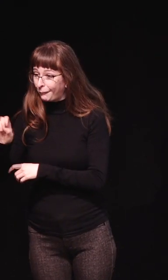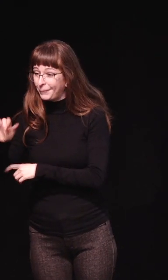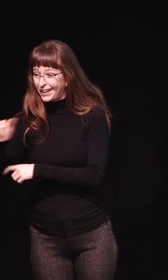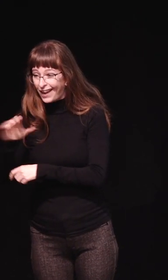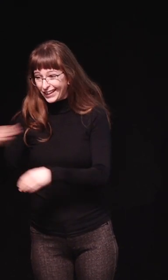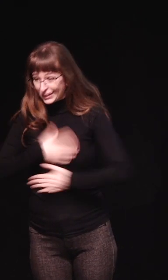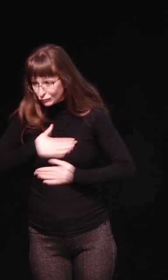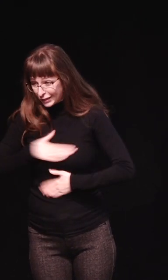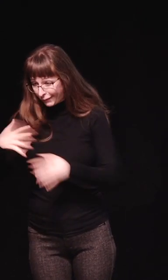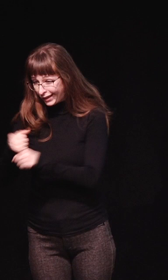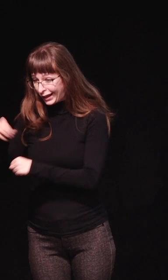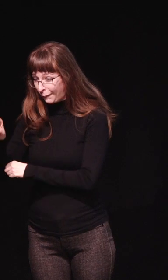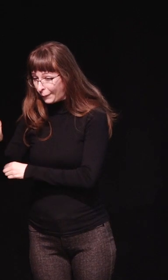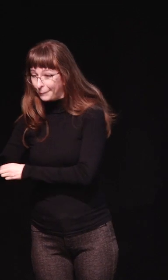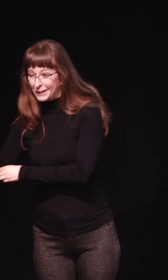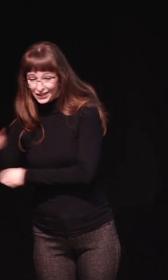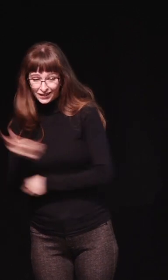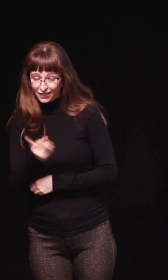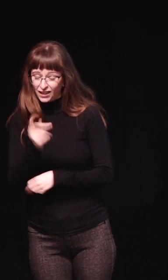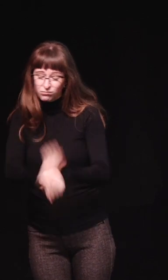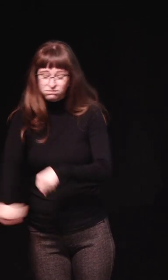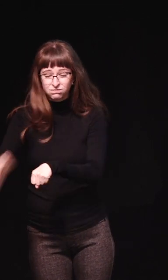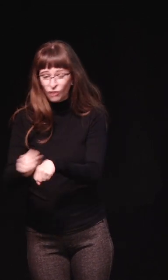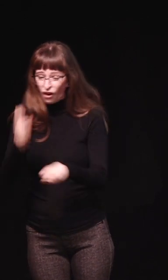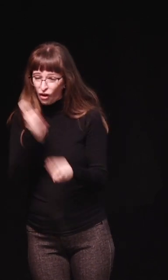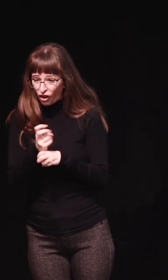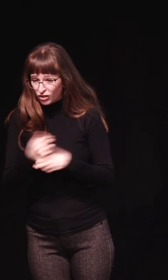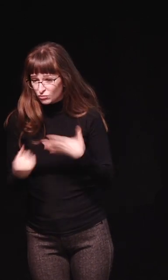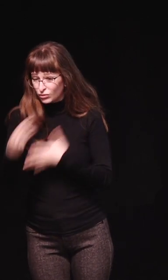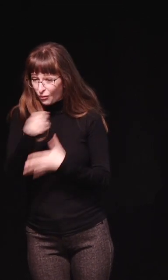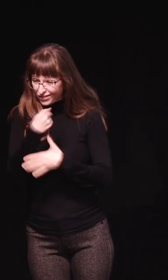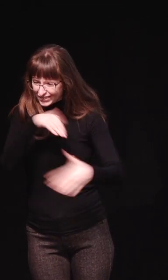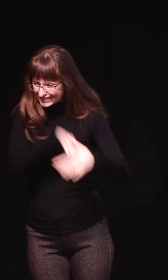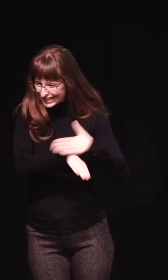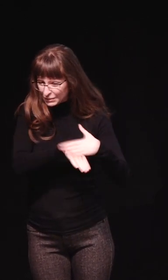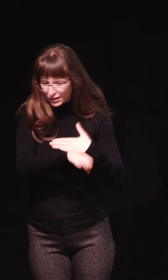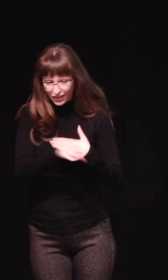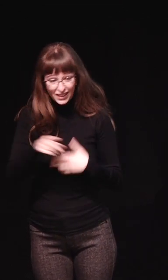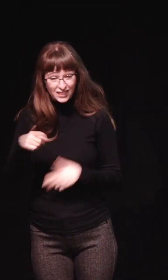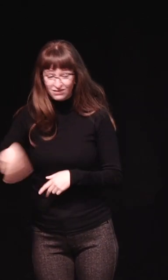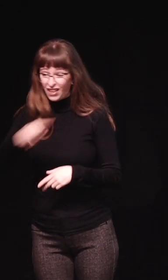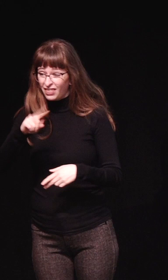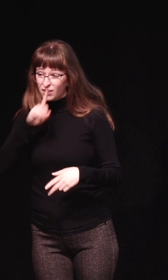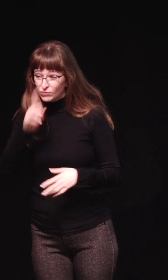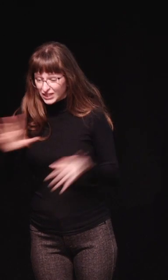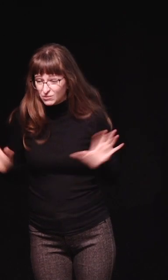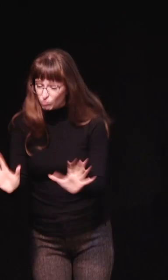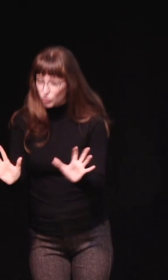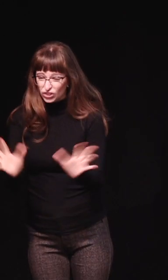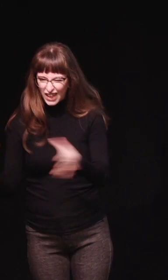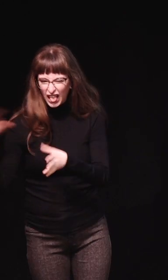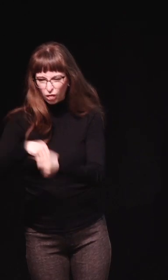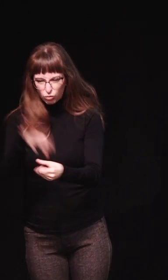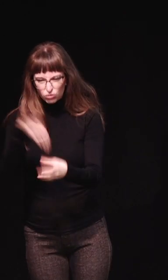who do the hard work to continue to prioritize accessibility and who champion inclusion in